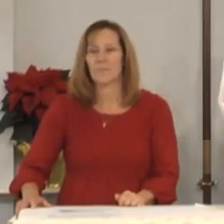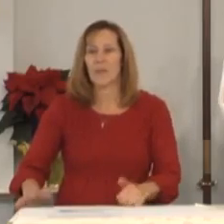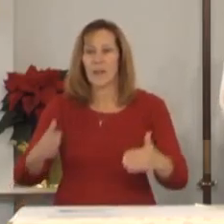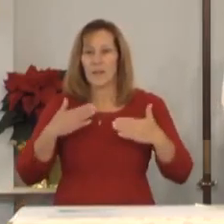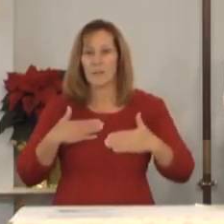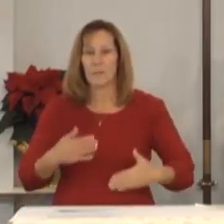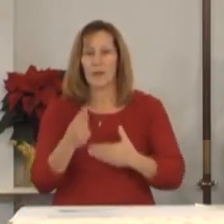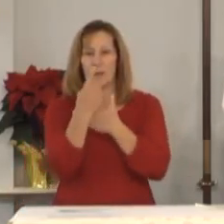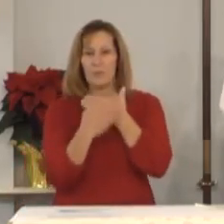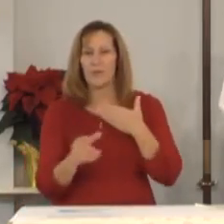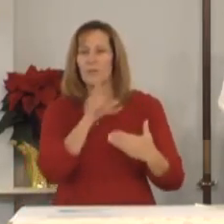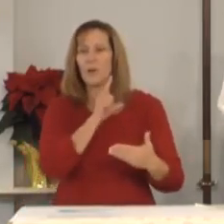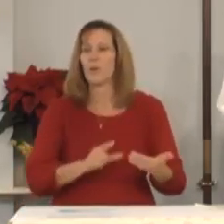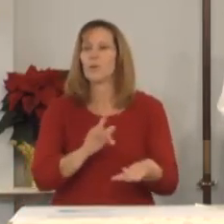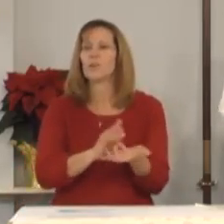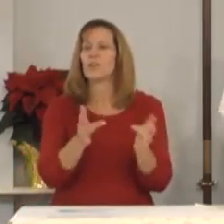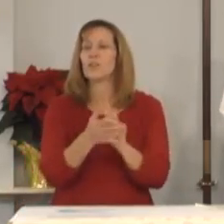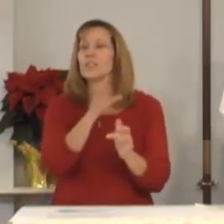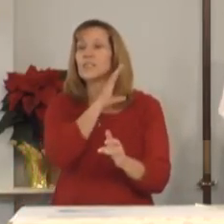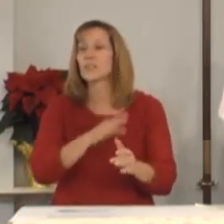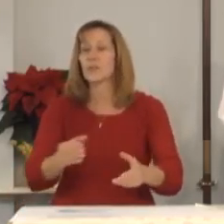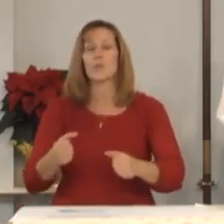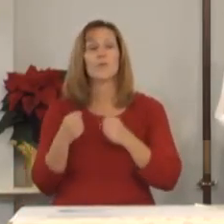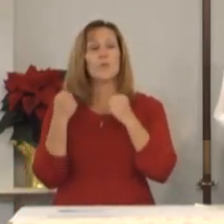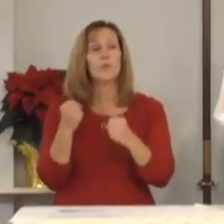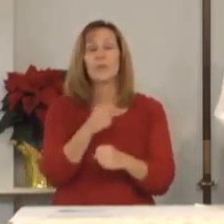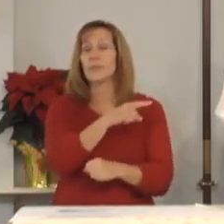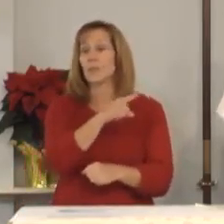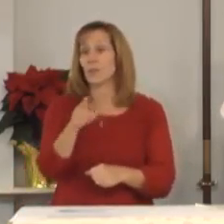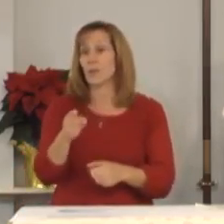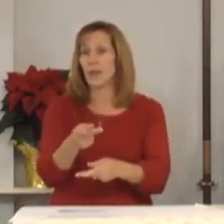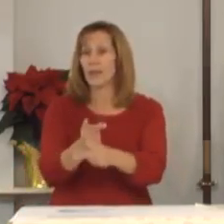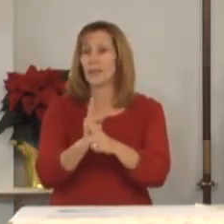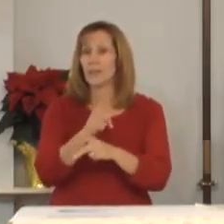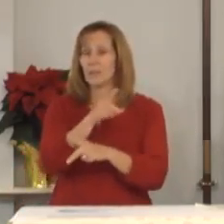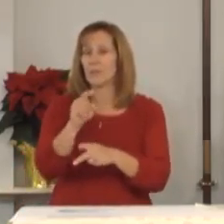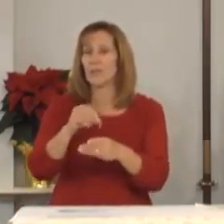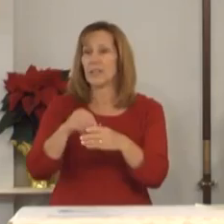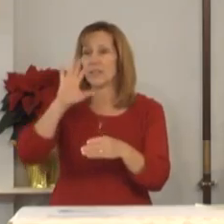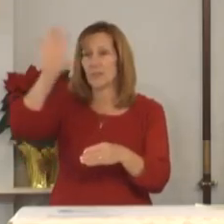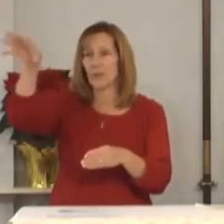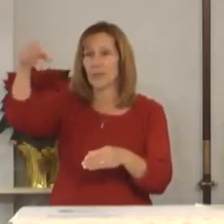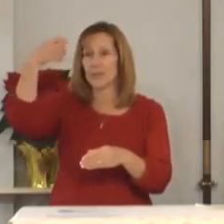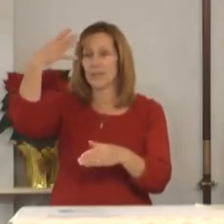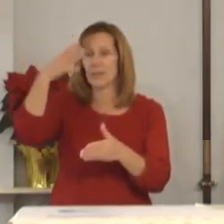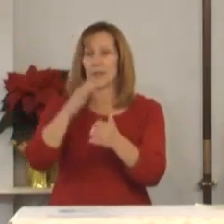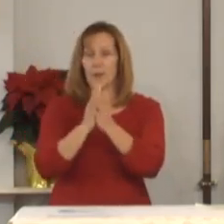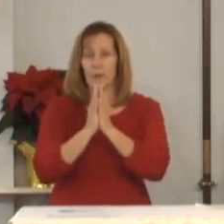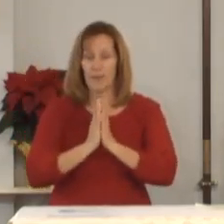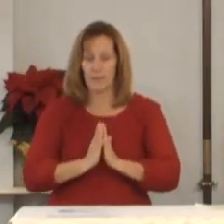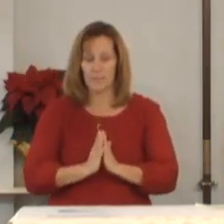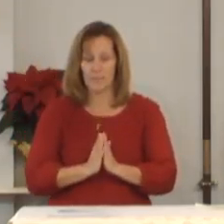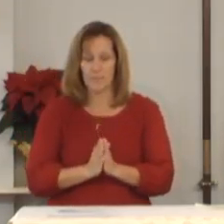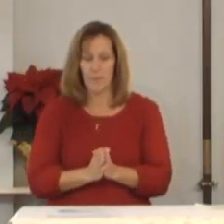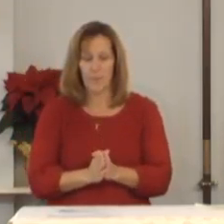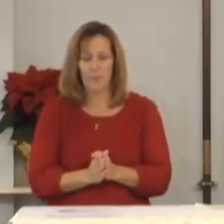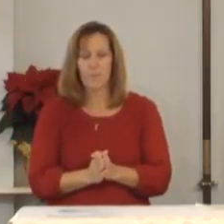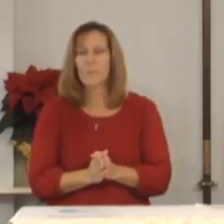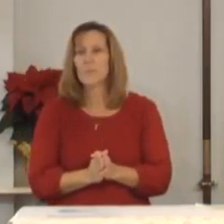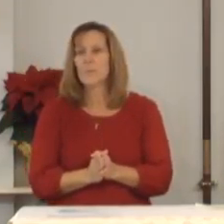The body and blood of our Lord Jesus Christ strengthen you and keep you in his grace. Amen.